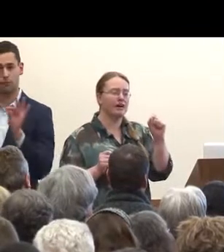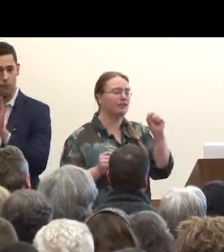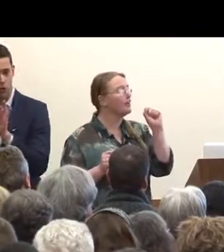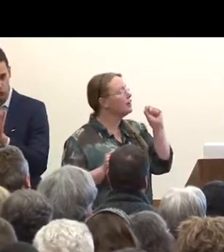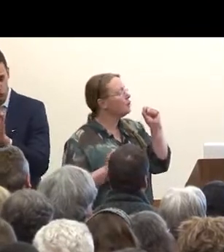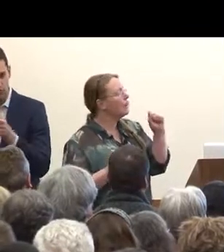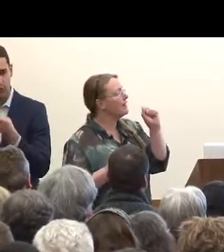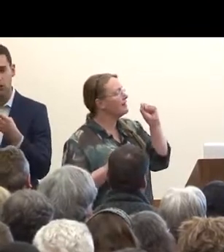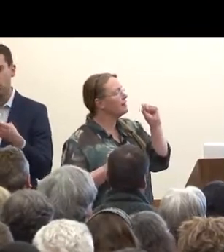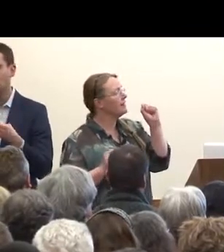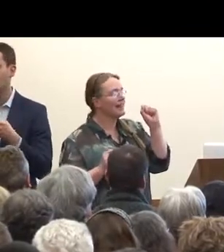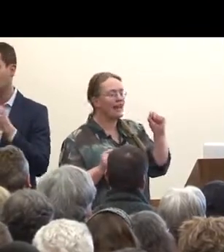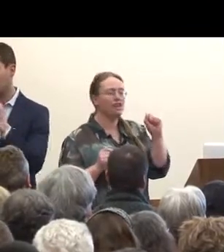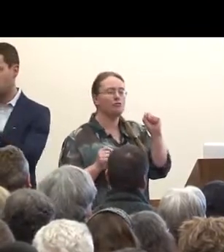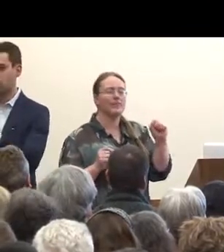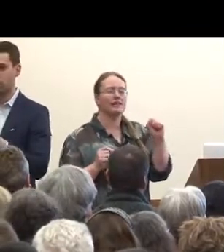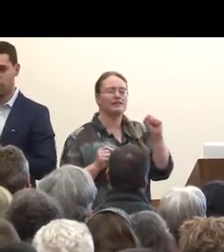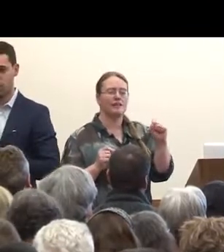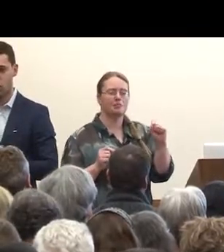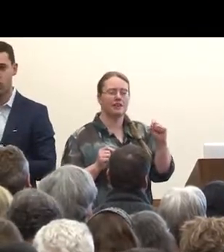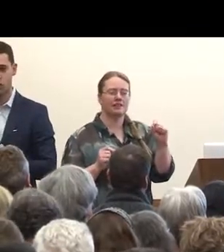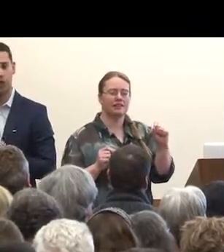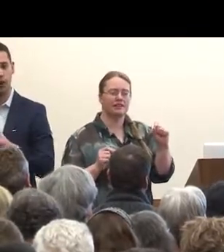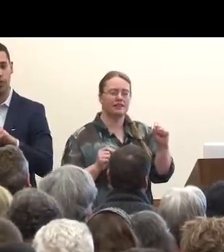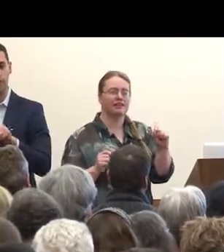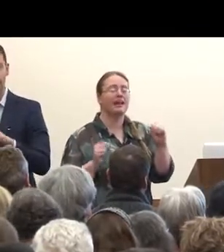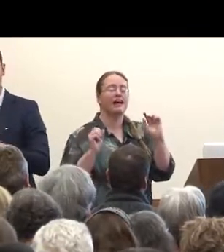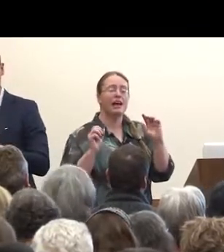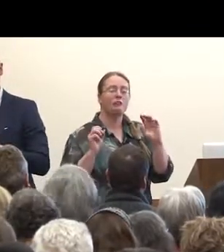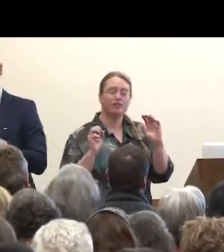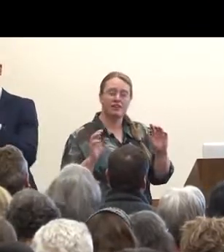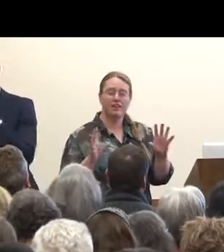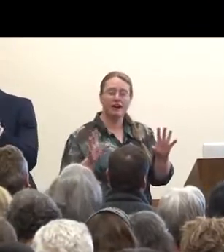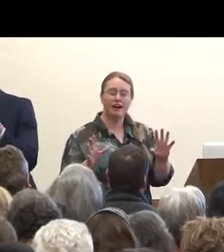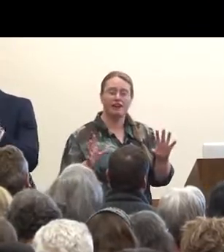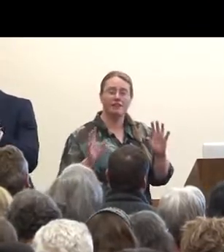cares about what can be a subject in Korean,